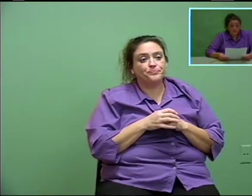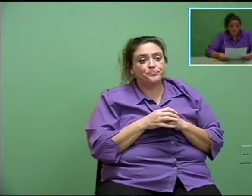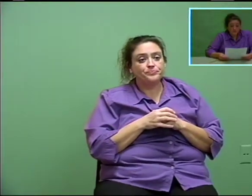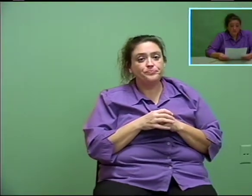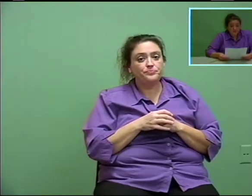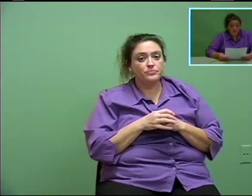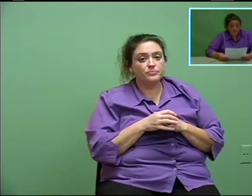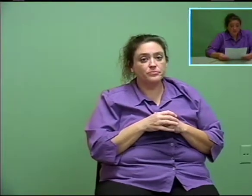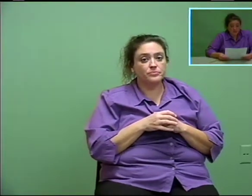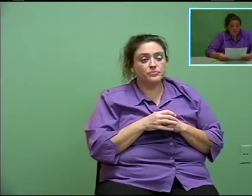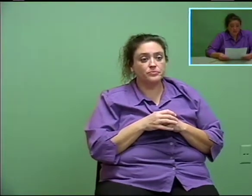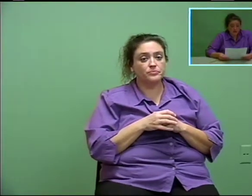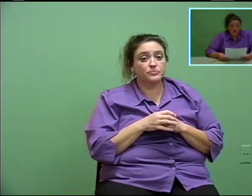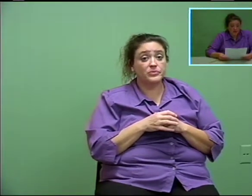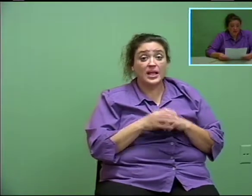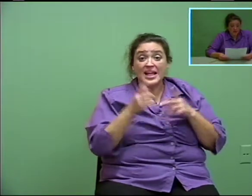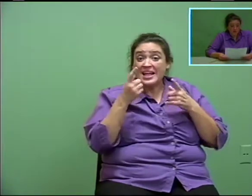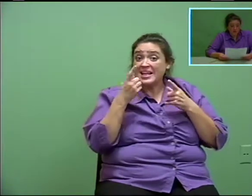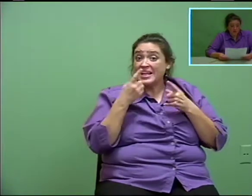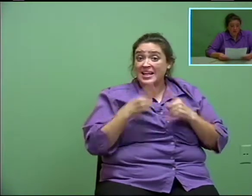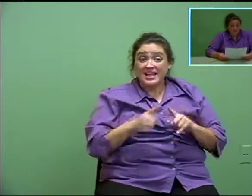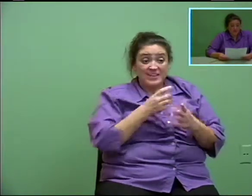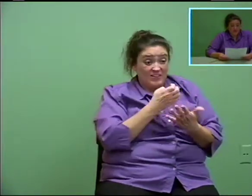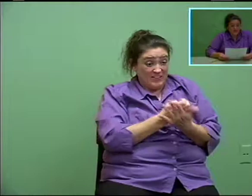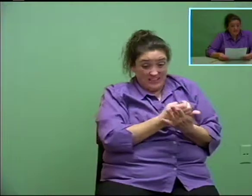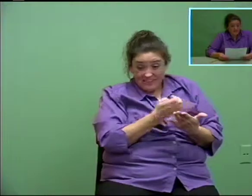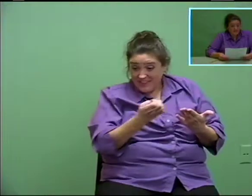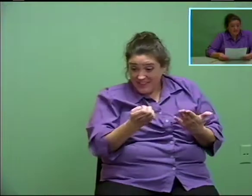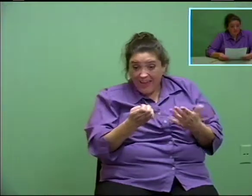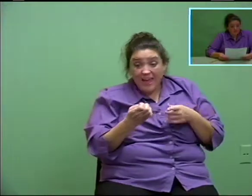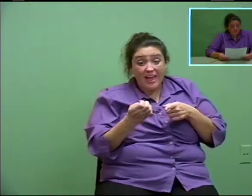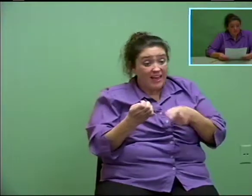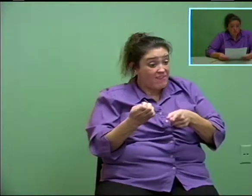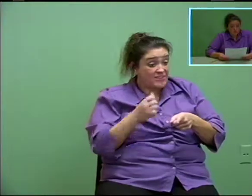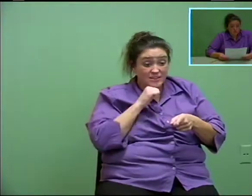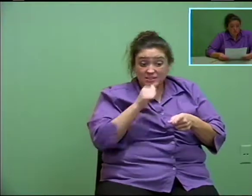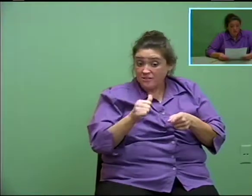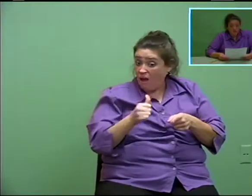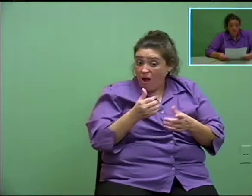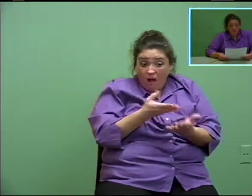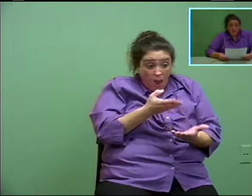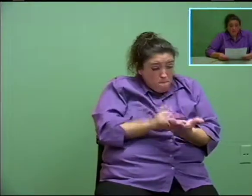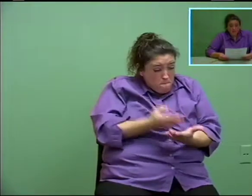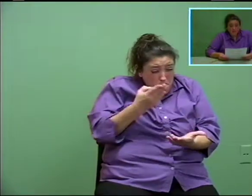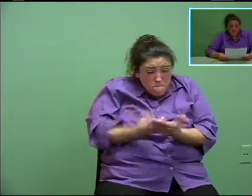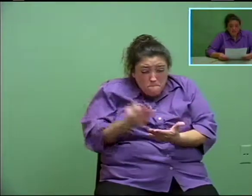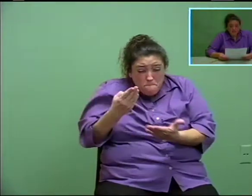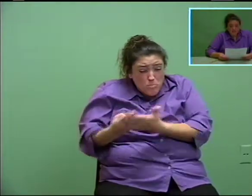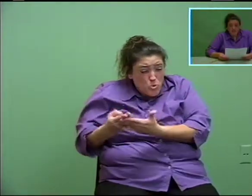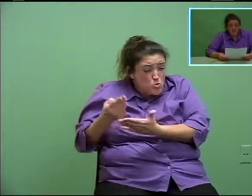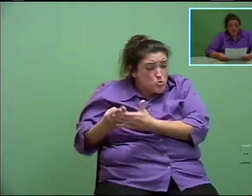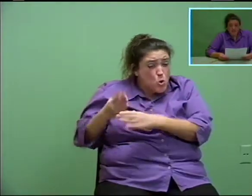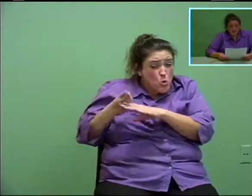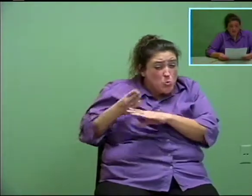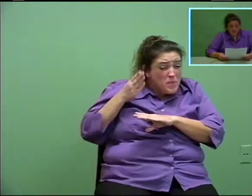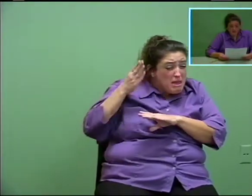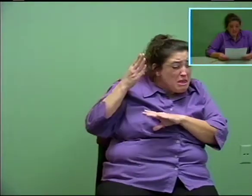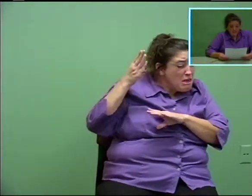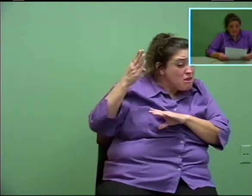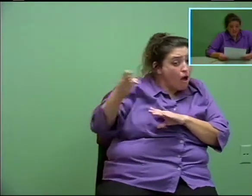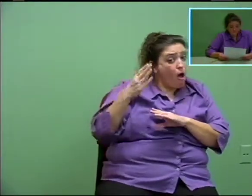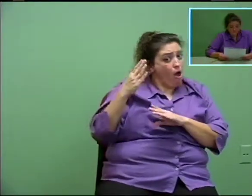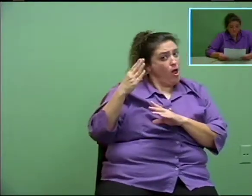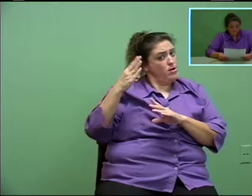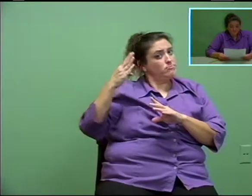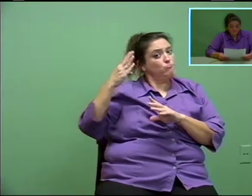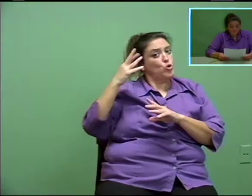evidence proves the defendant guilty beyond a reasonable doubt, he is entitled to an acquittal, and you must find him not